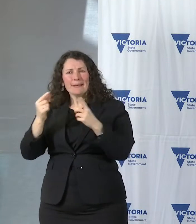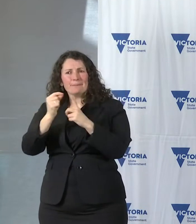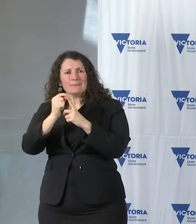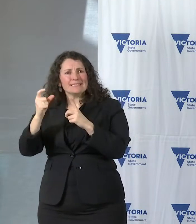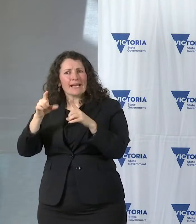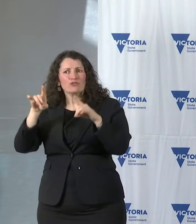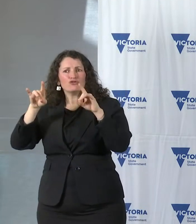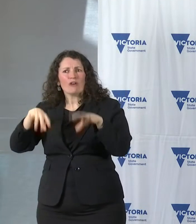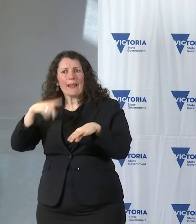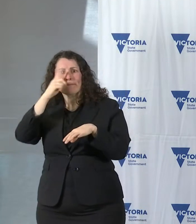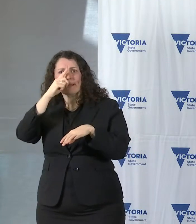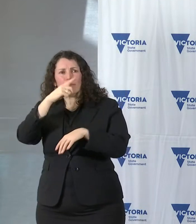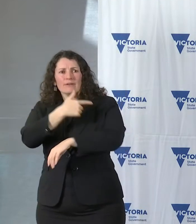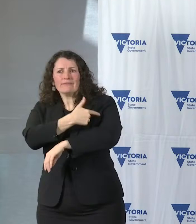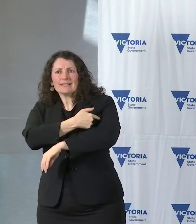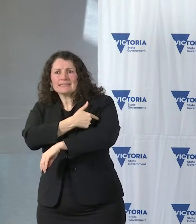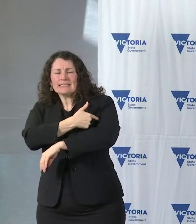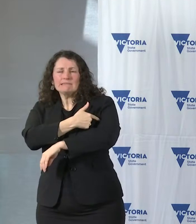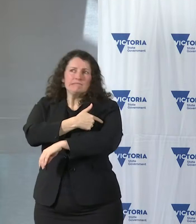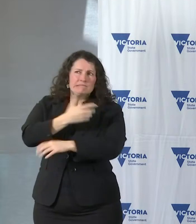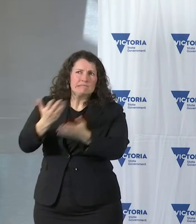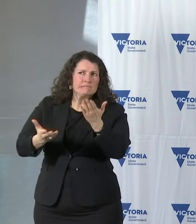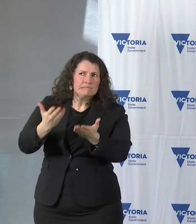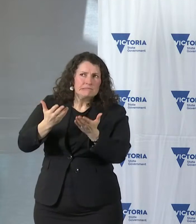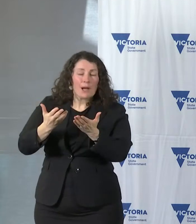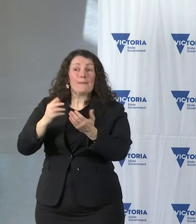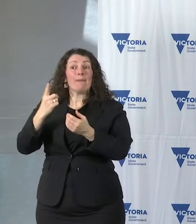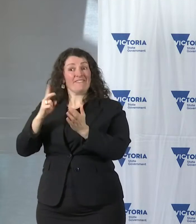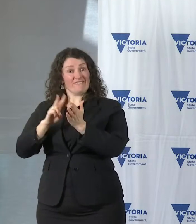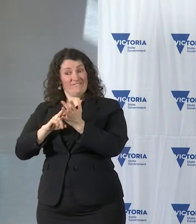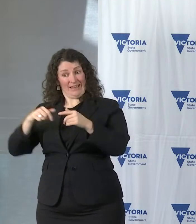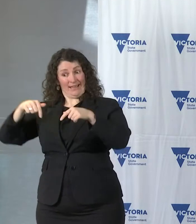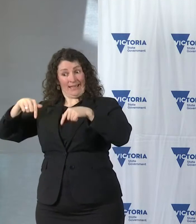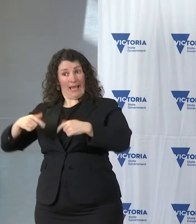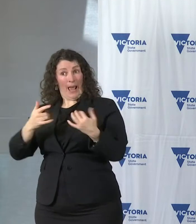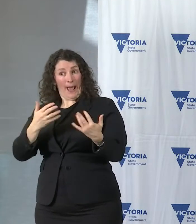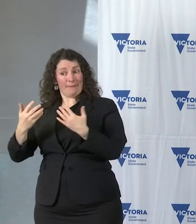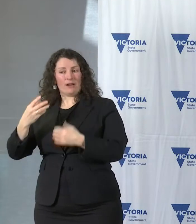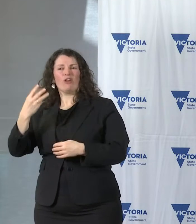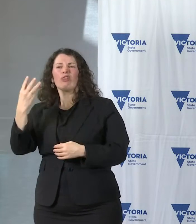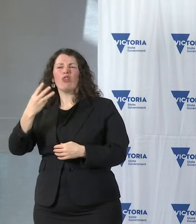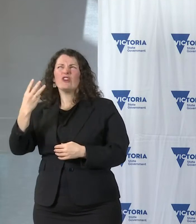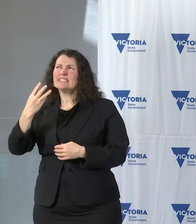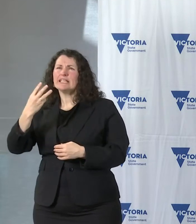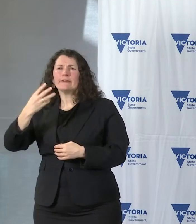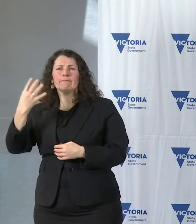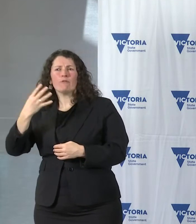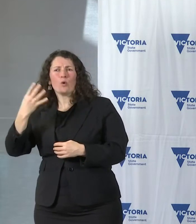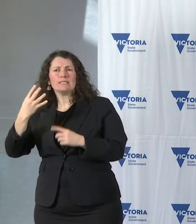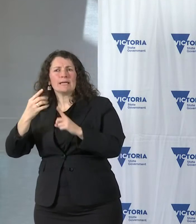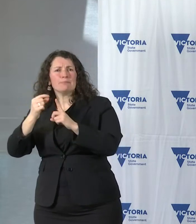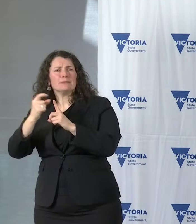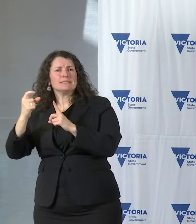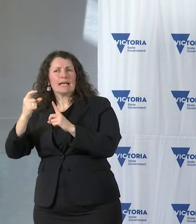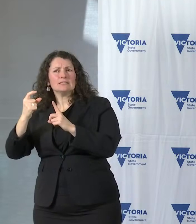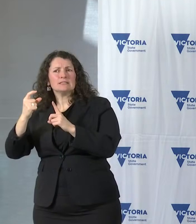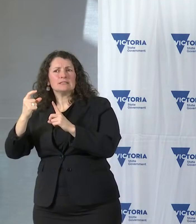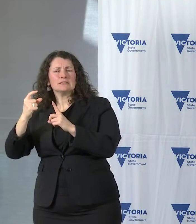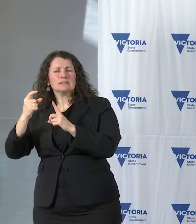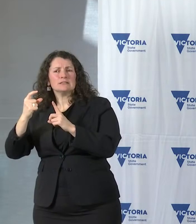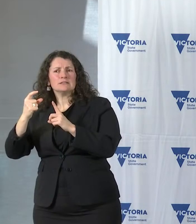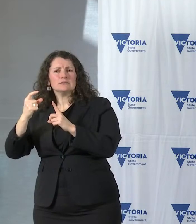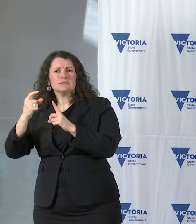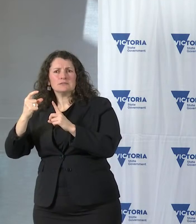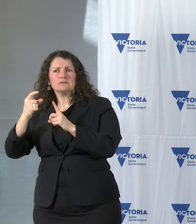to 14% of the Victorian population fully vaccinated. I think we're about 35,